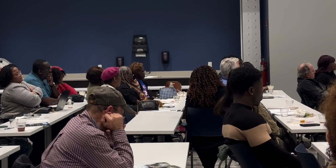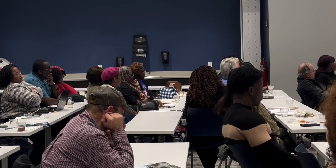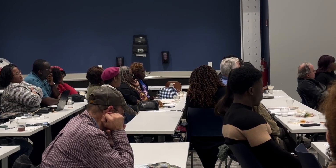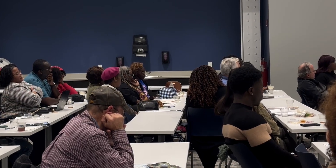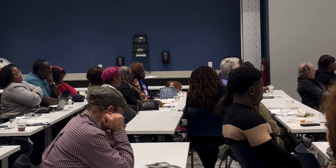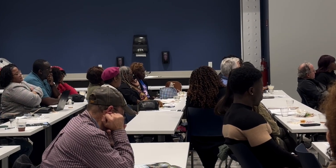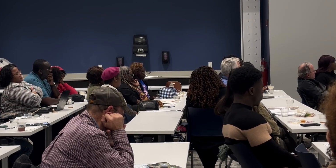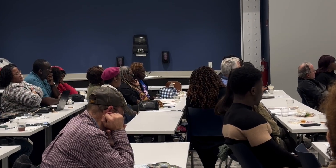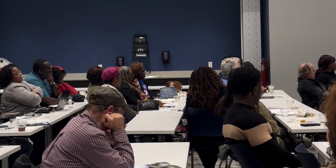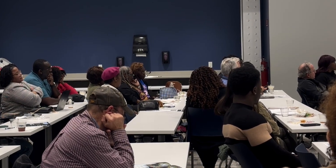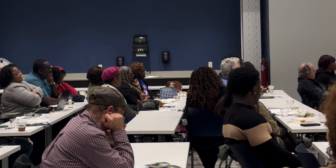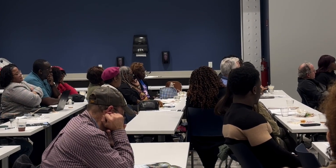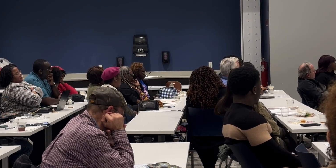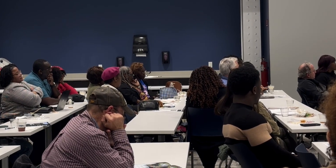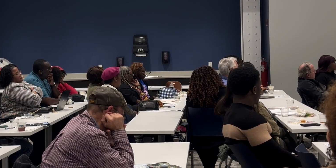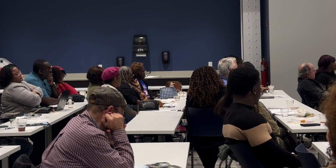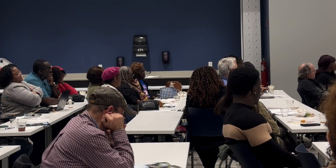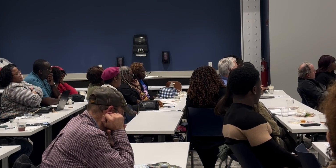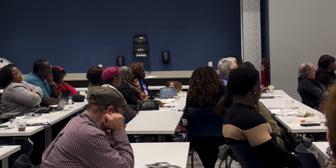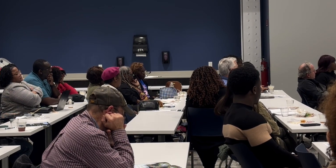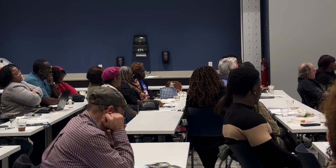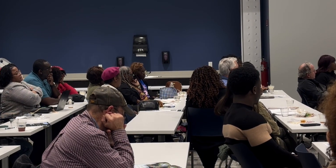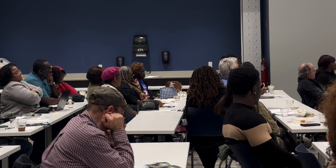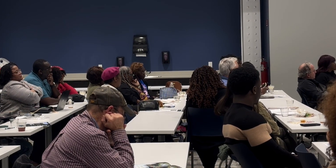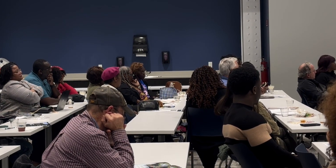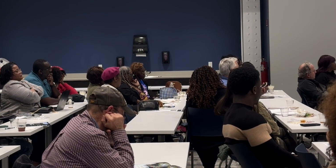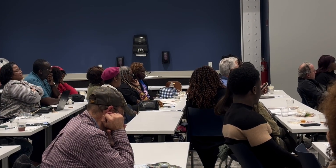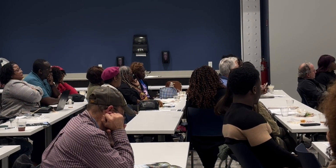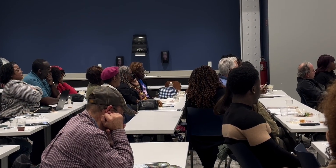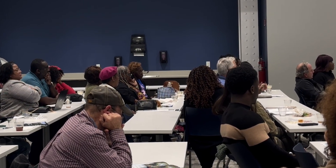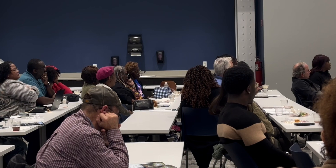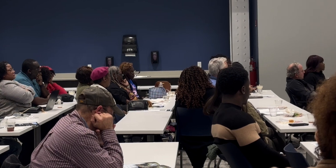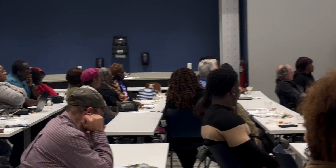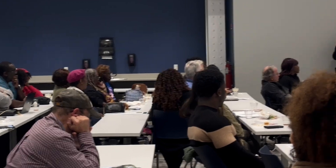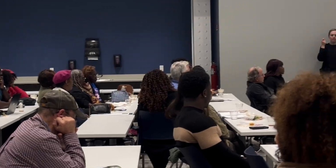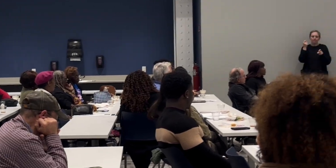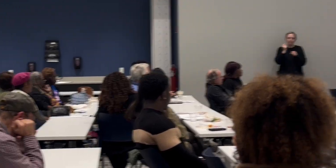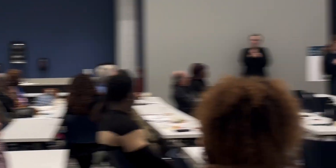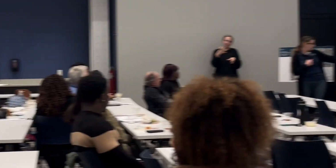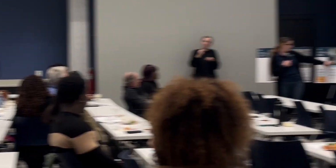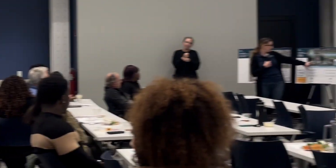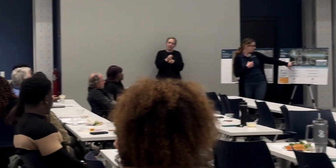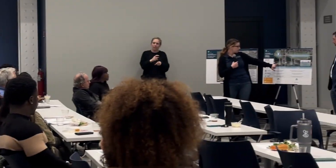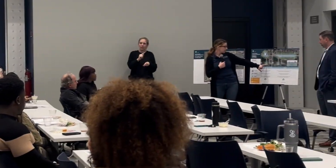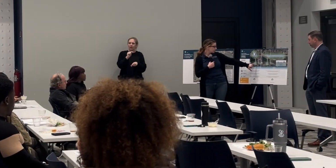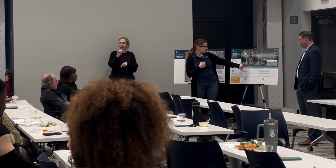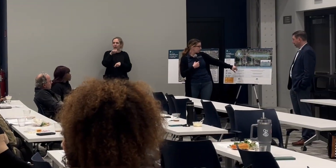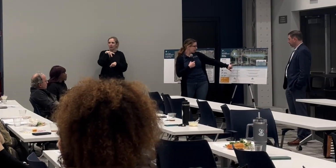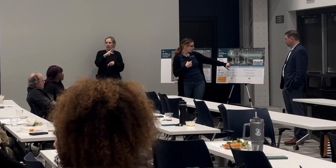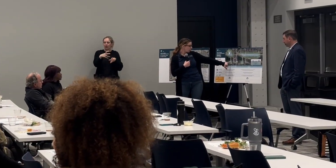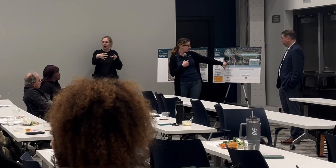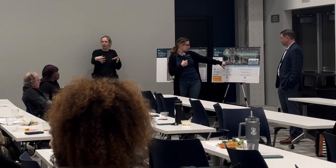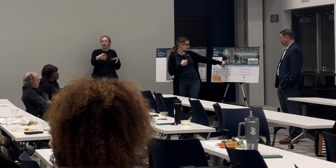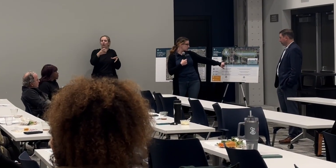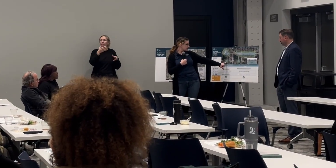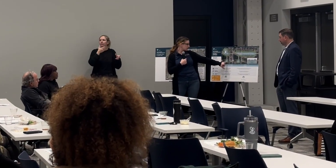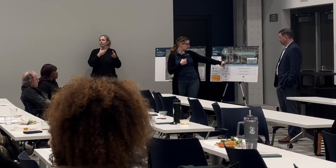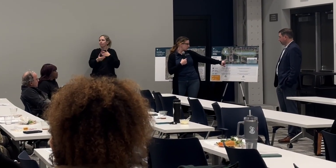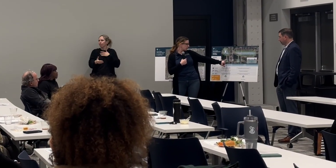this area of the impact from the tank. No matter